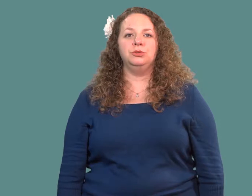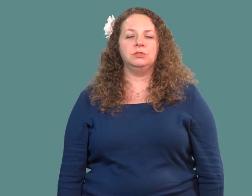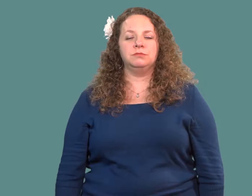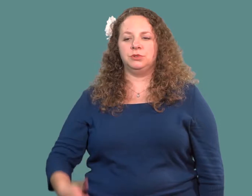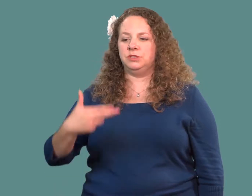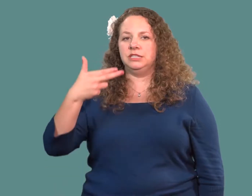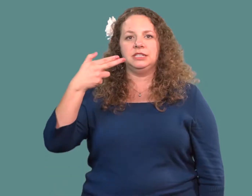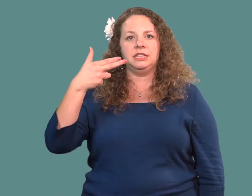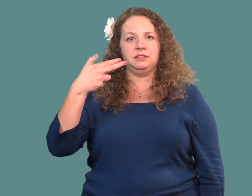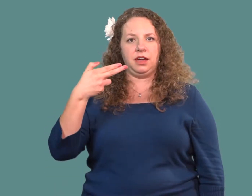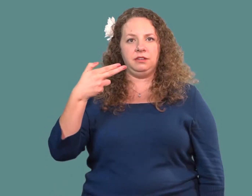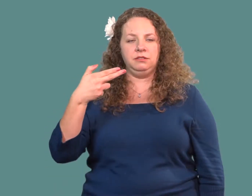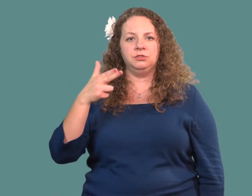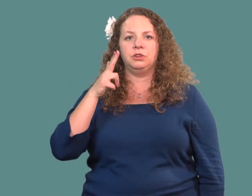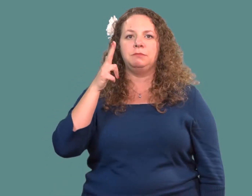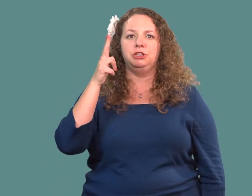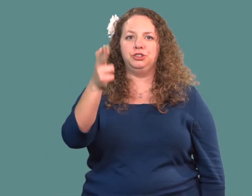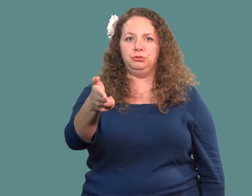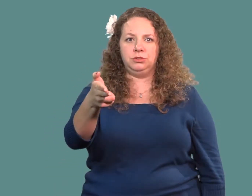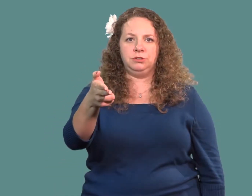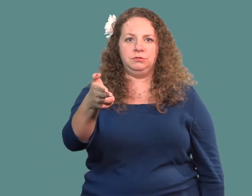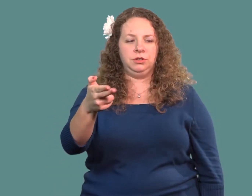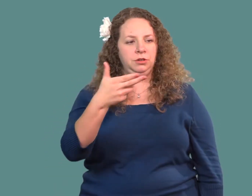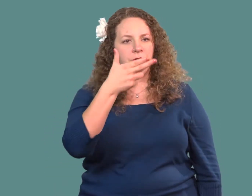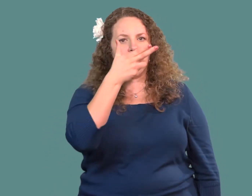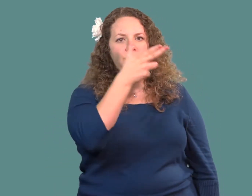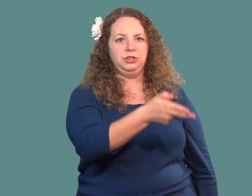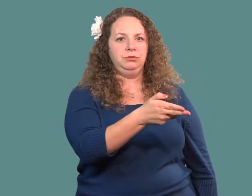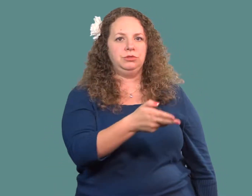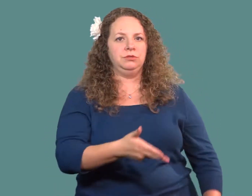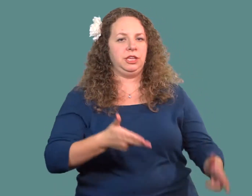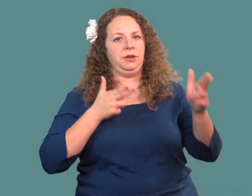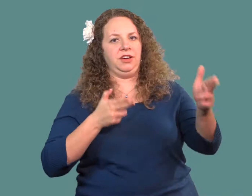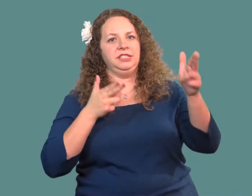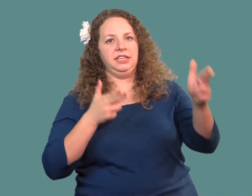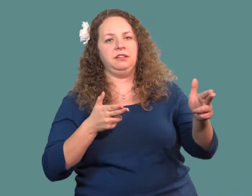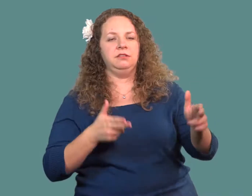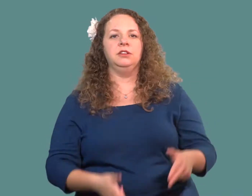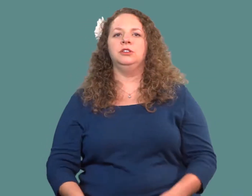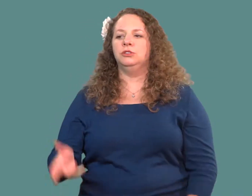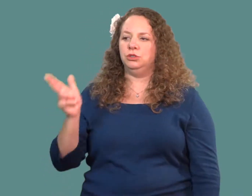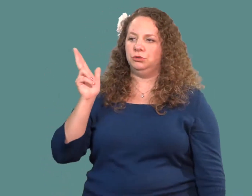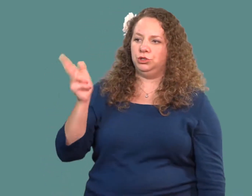Shoot, so this is the sign gun, so it can be shoot or shoot, like you have hunting, so